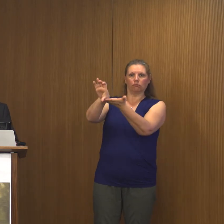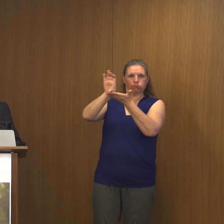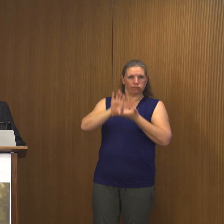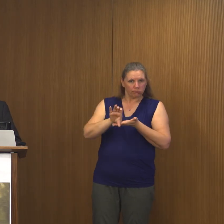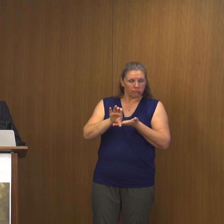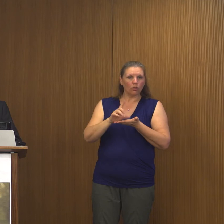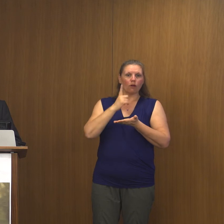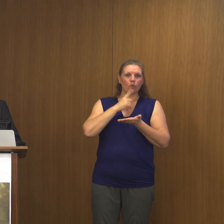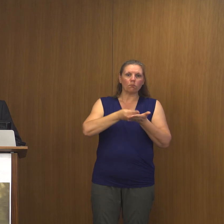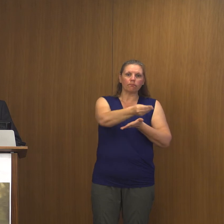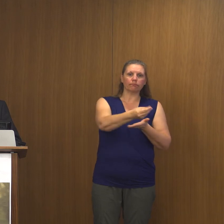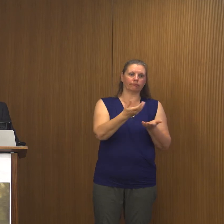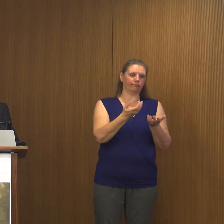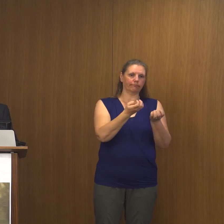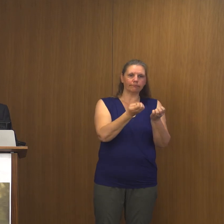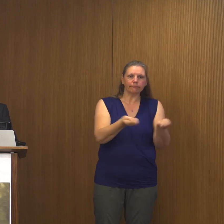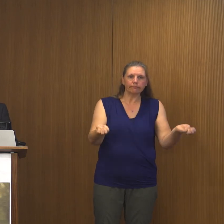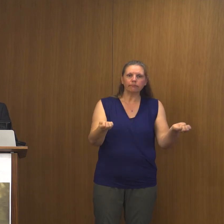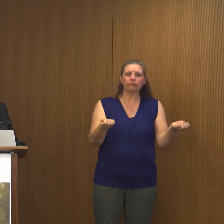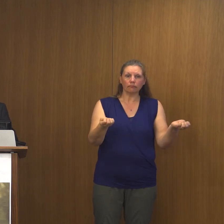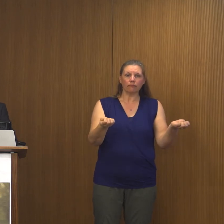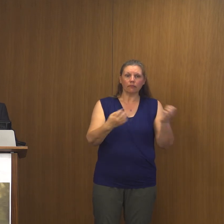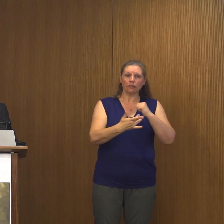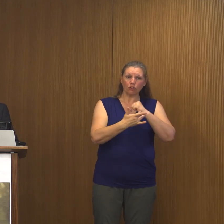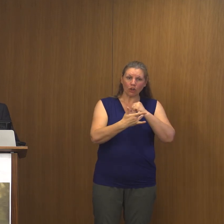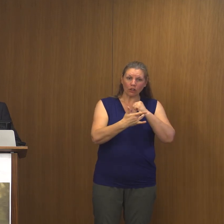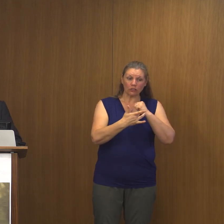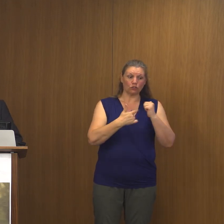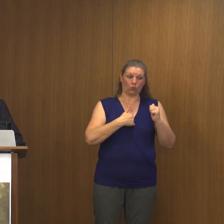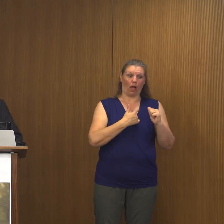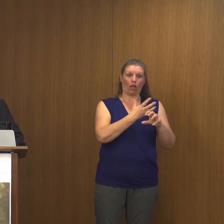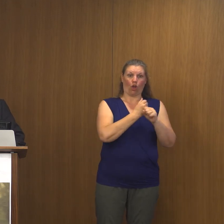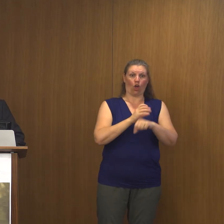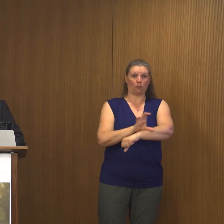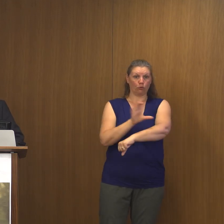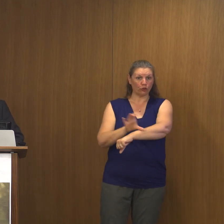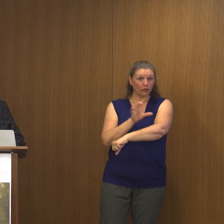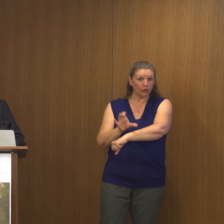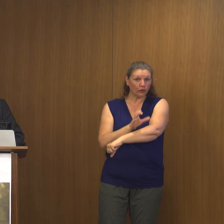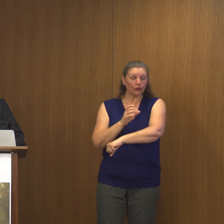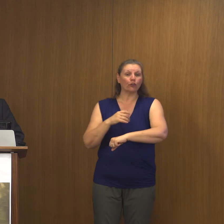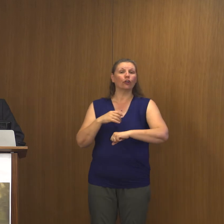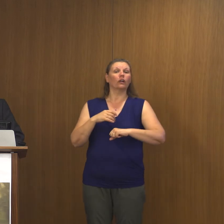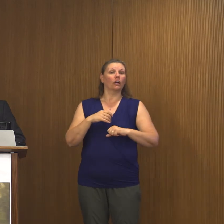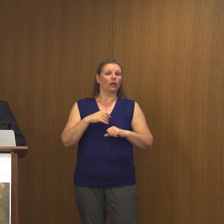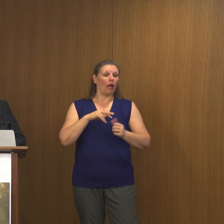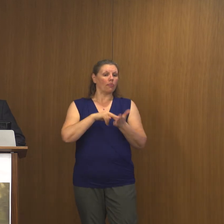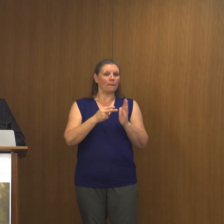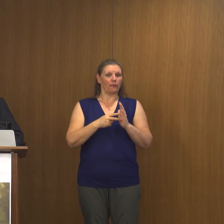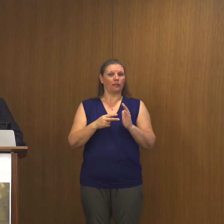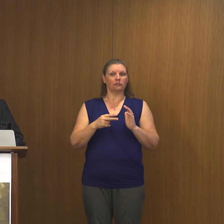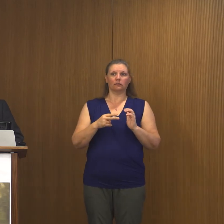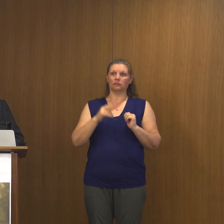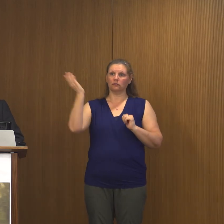access assistive technology. So that allowed me to get a computer, and that allowed me to then effectively record lecture